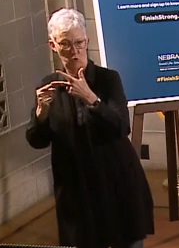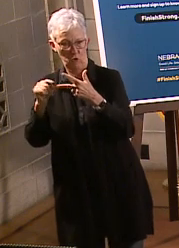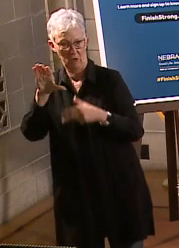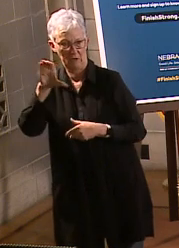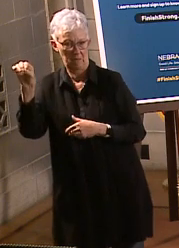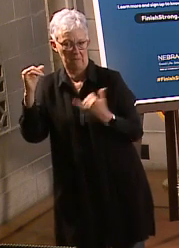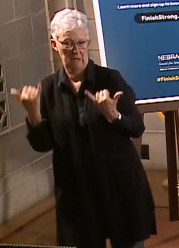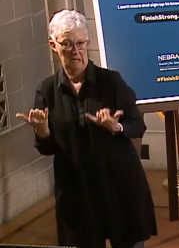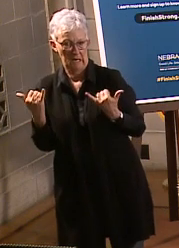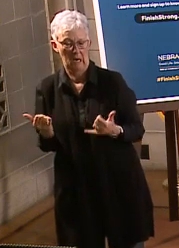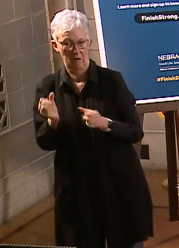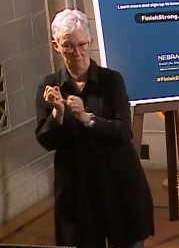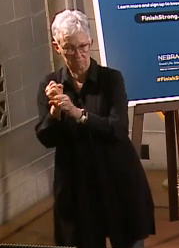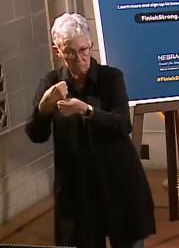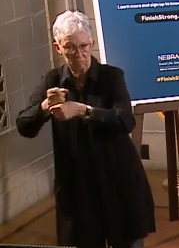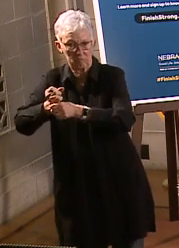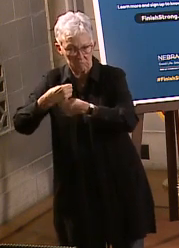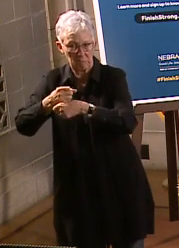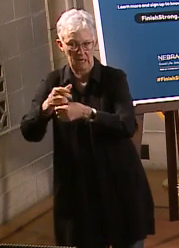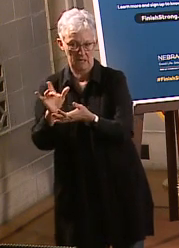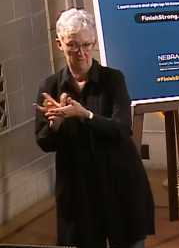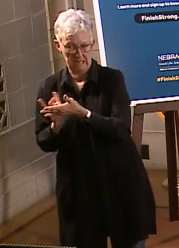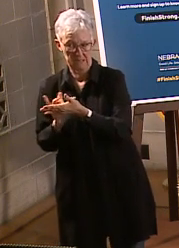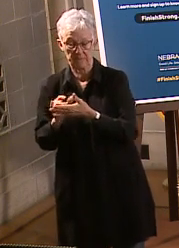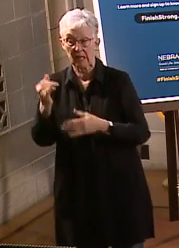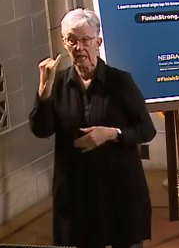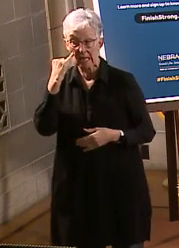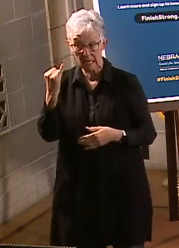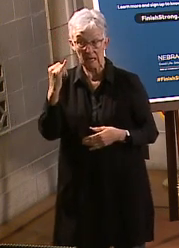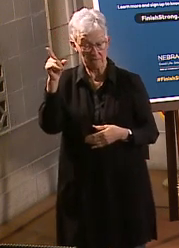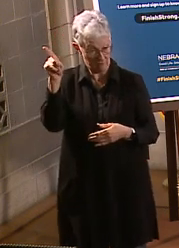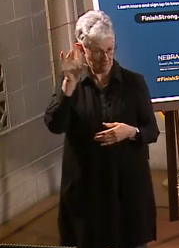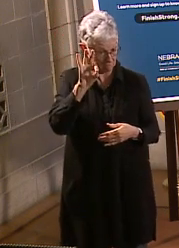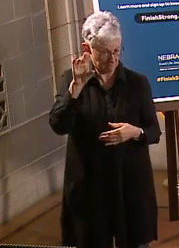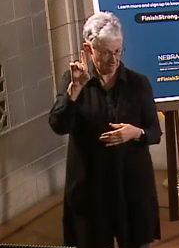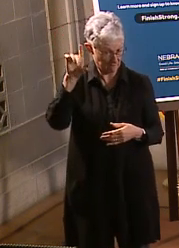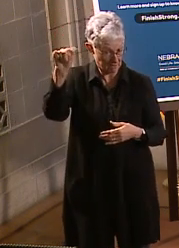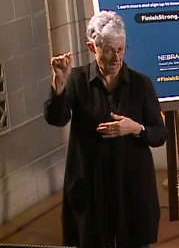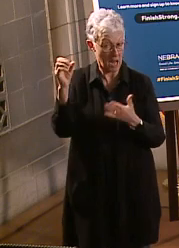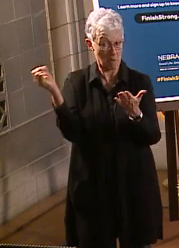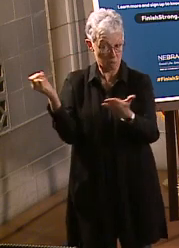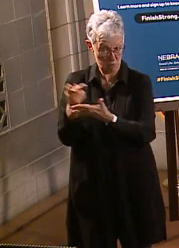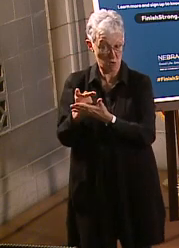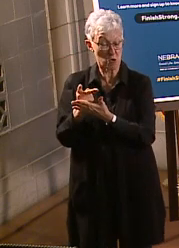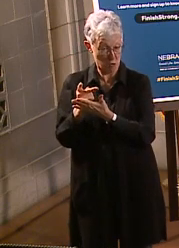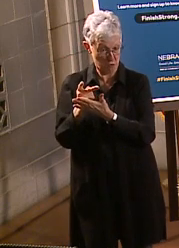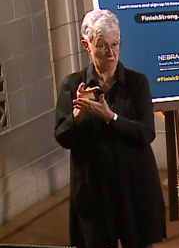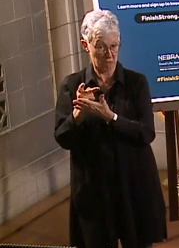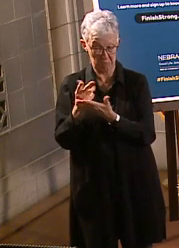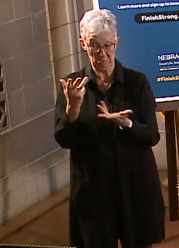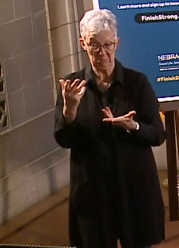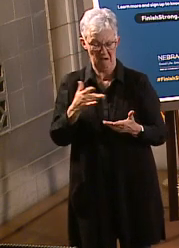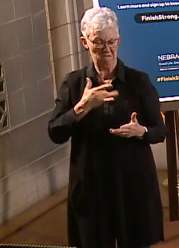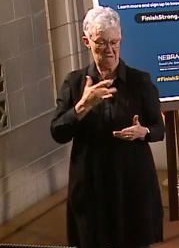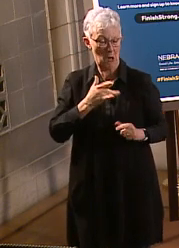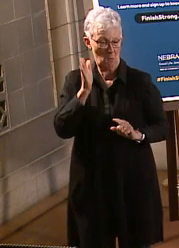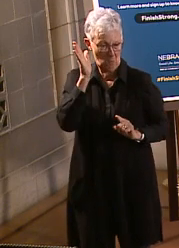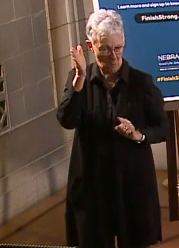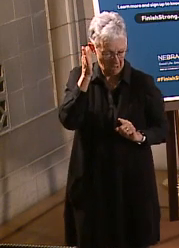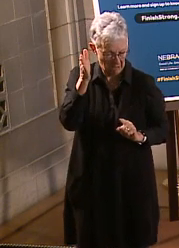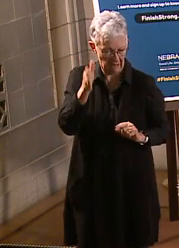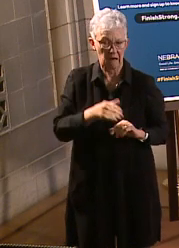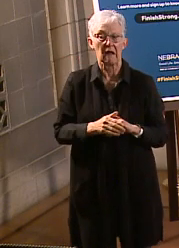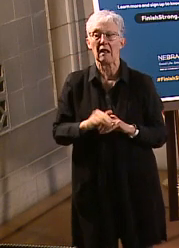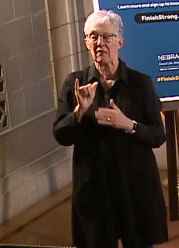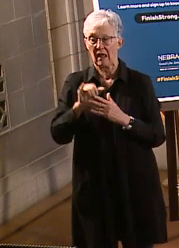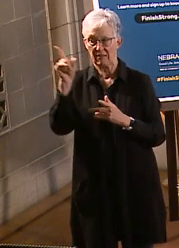if Johnson & Johnson gets the emergency use authorization from the FDA, which seems likely here because the data all looks very good, that they'll be able to